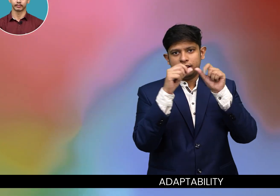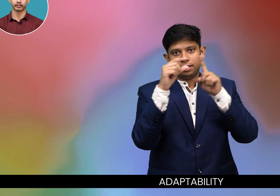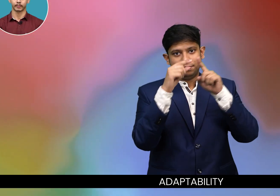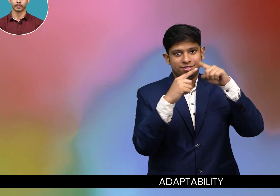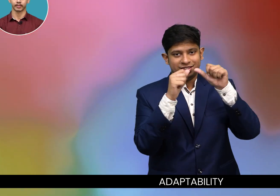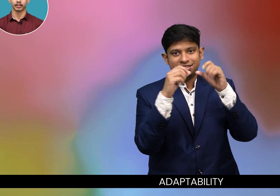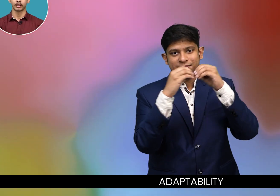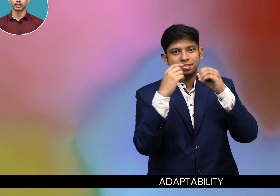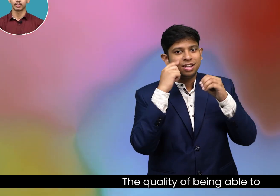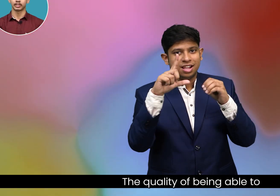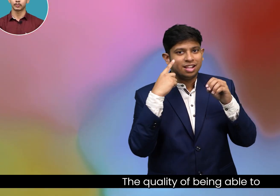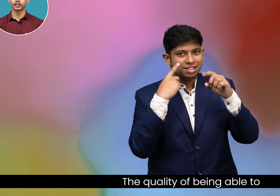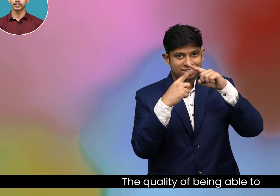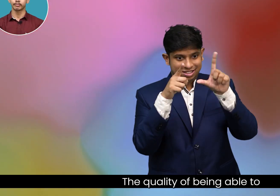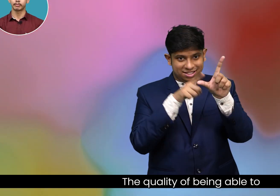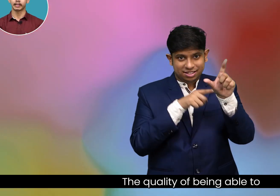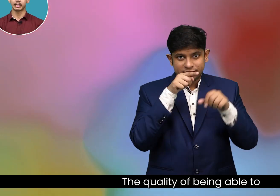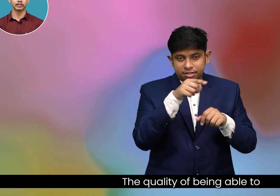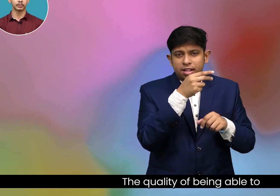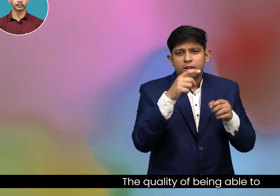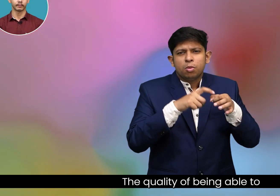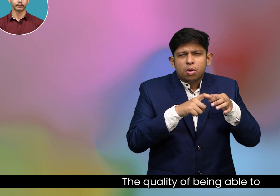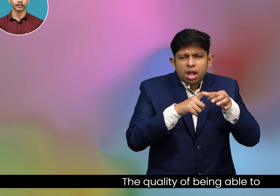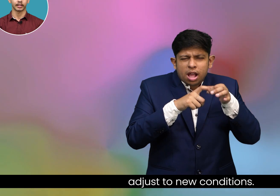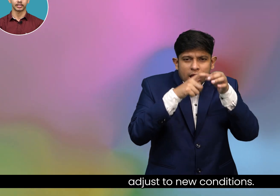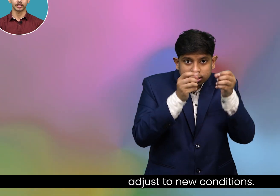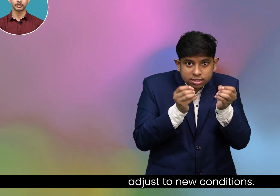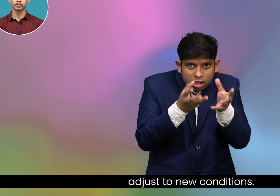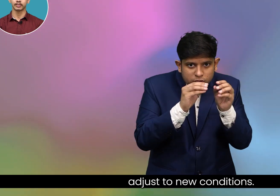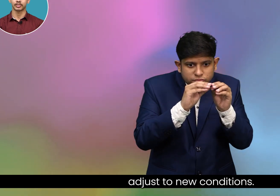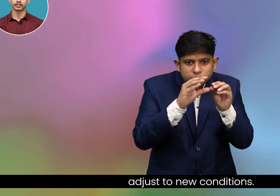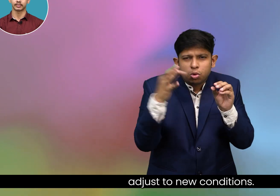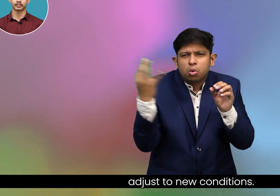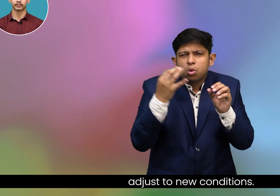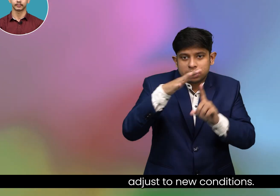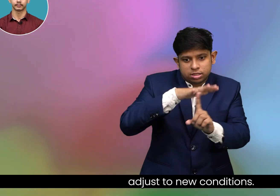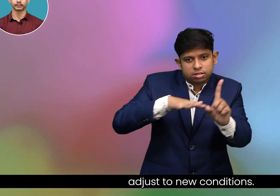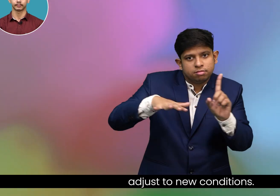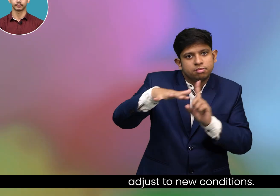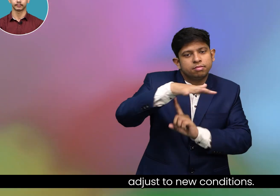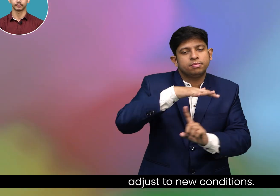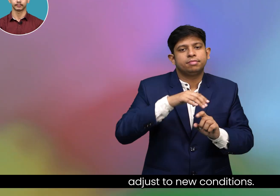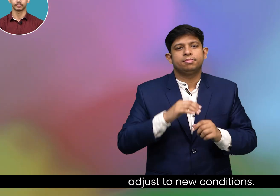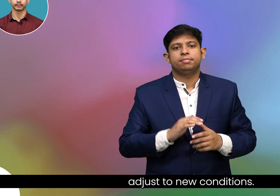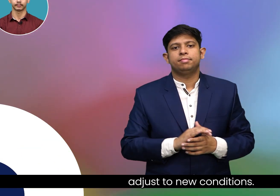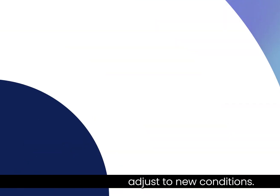Adaptability. The quality of being able to adjust new conditions.